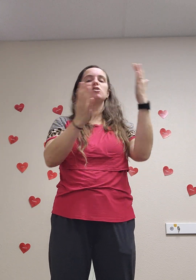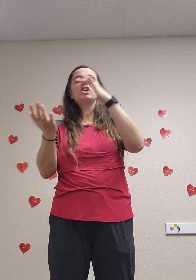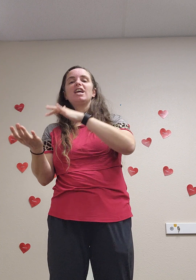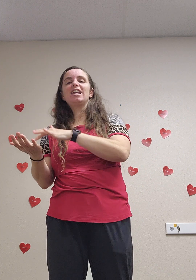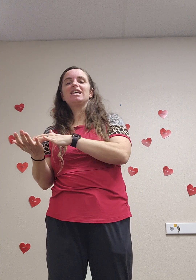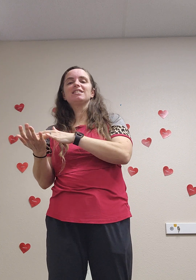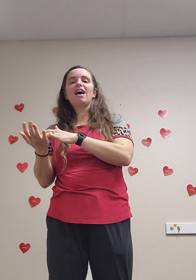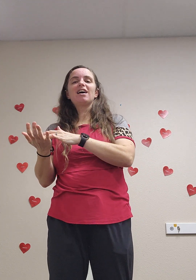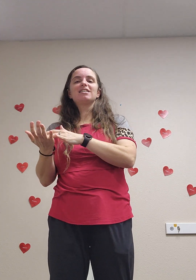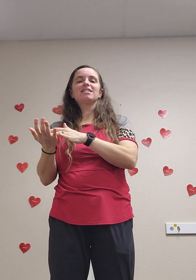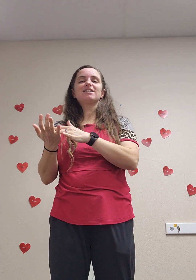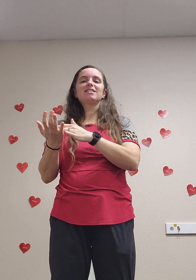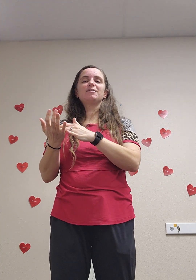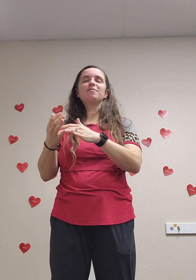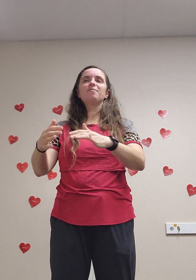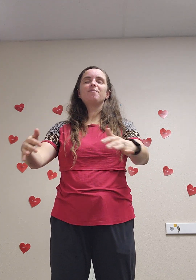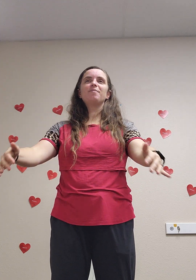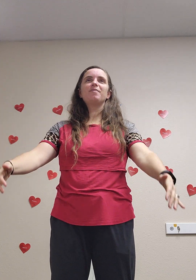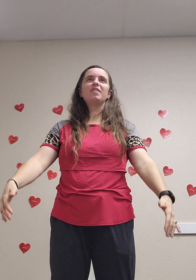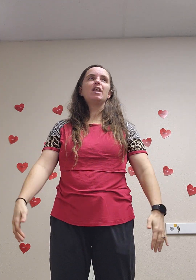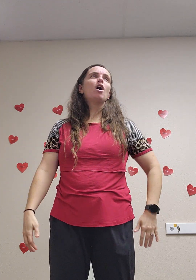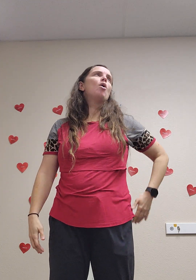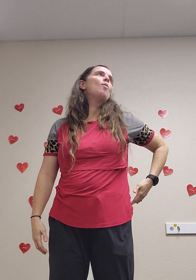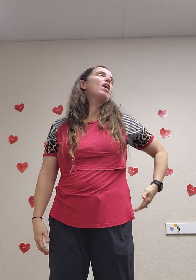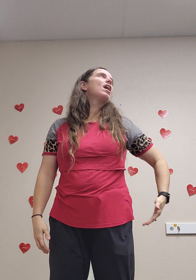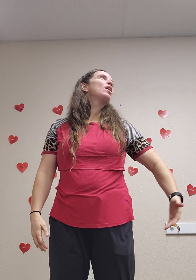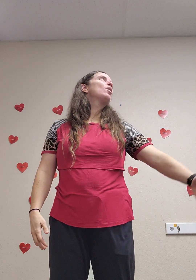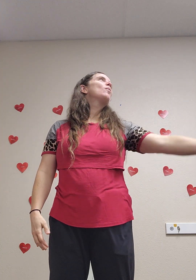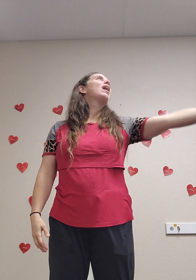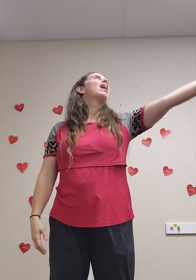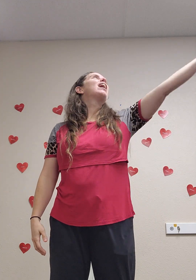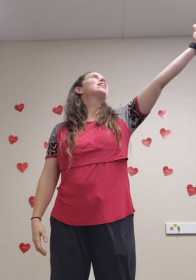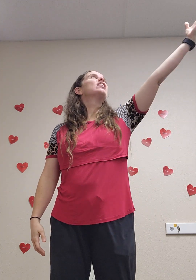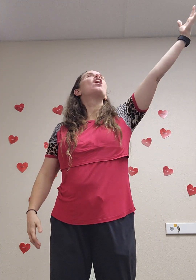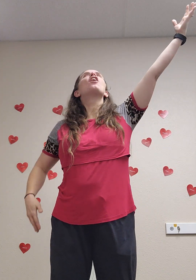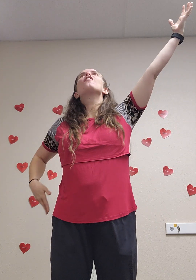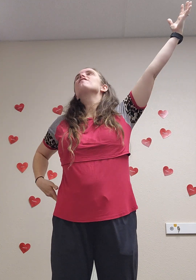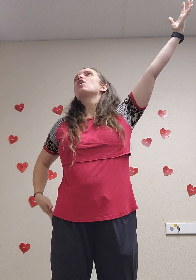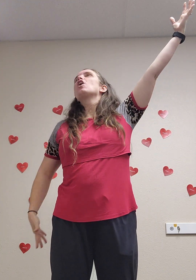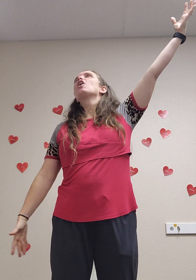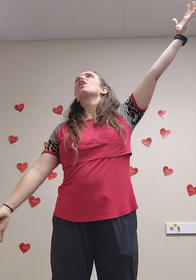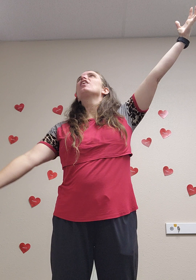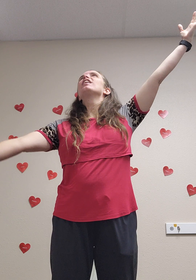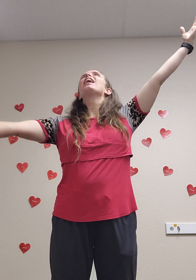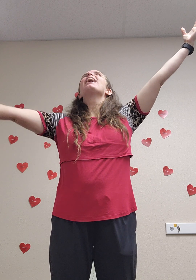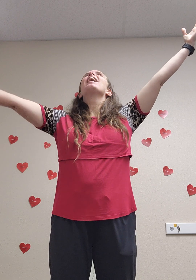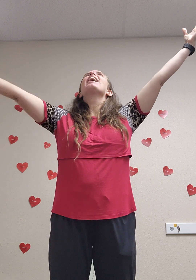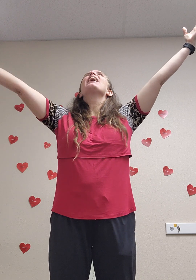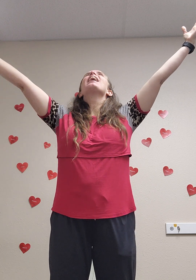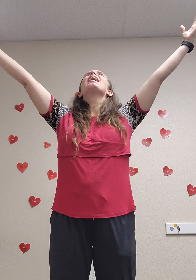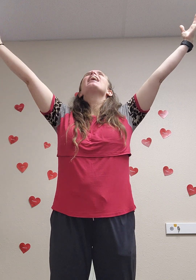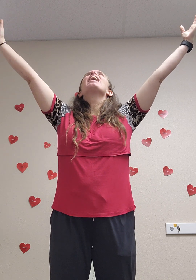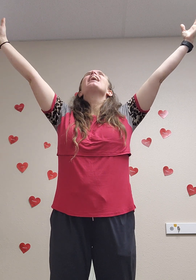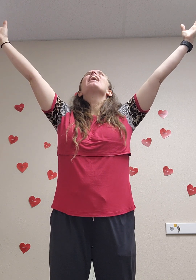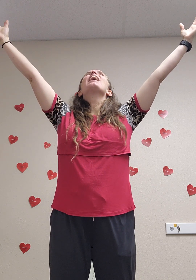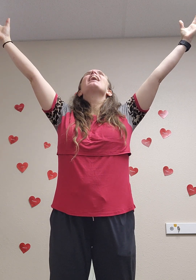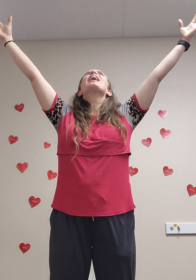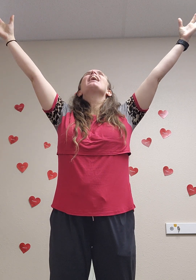Jesus, what a wonderful name Call His name